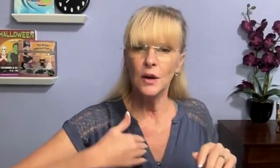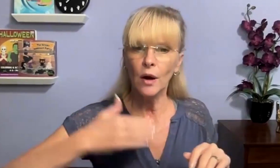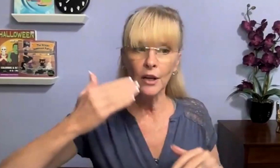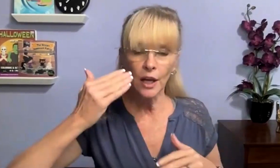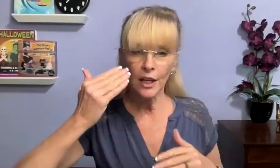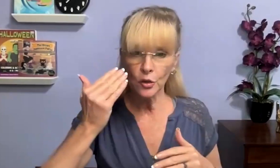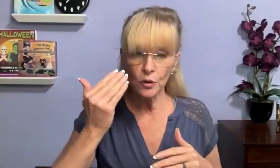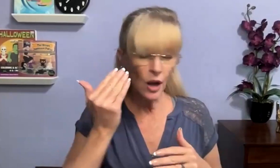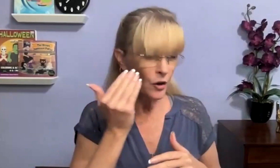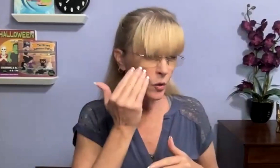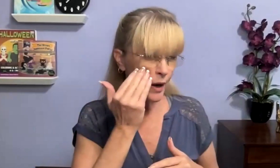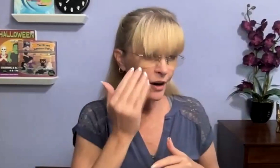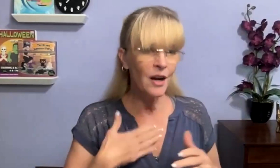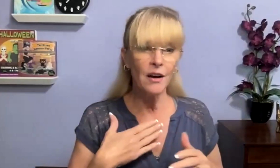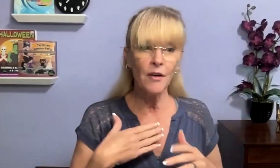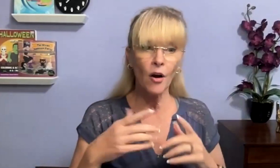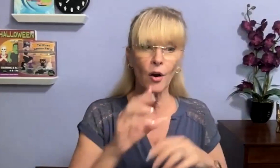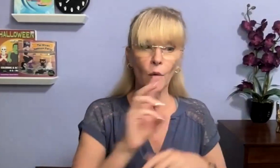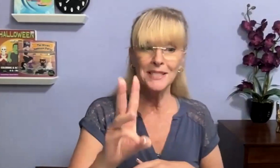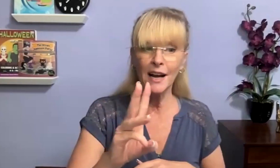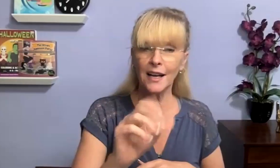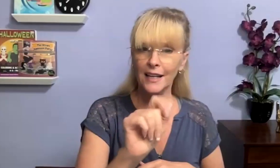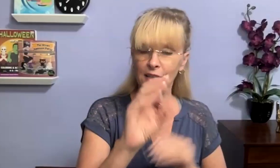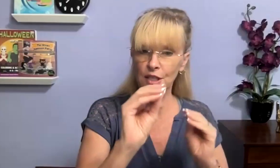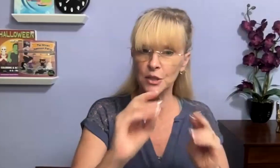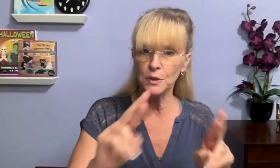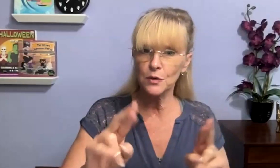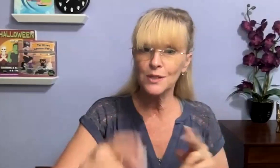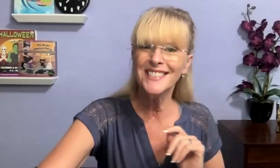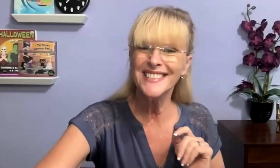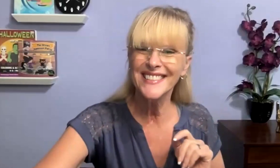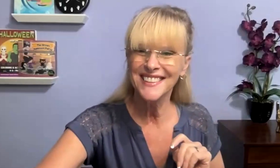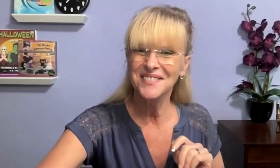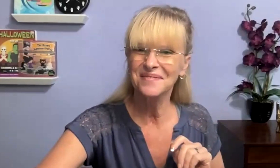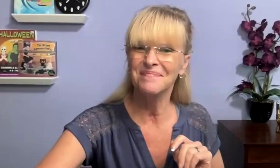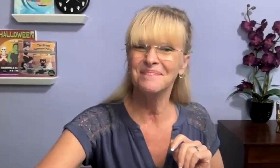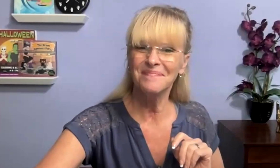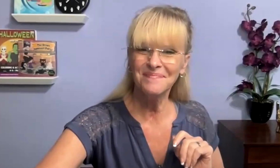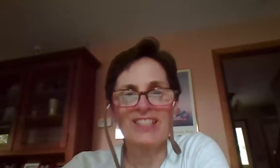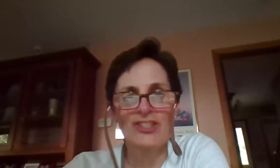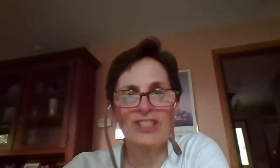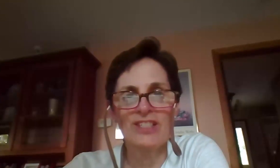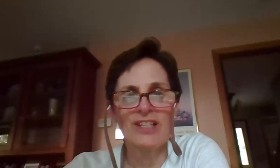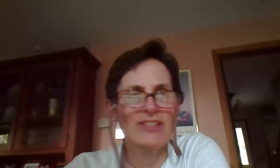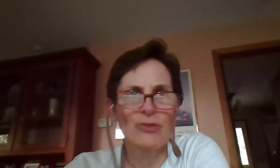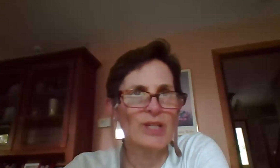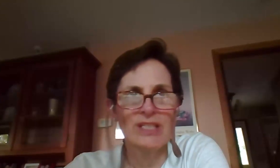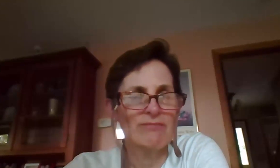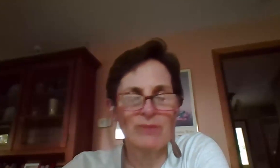So are you aware of our website, ASL Teaching Resources? Yes, I just joined and